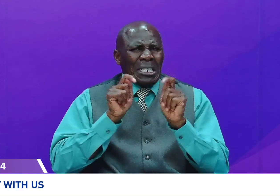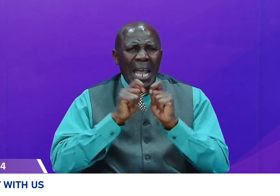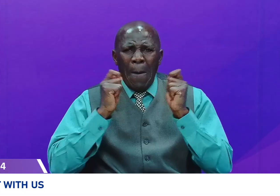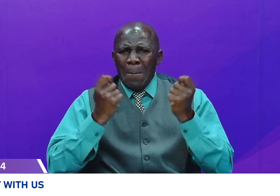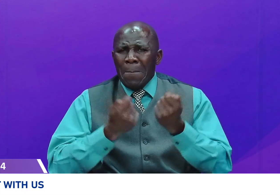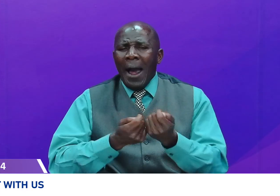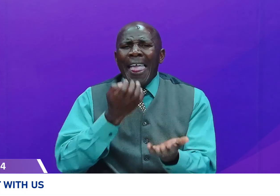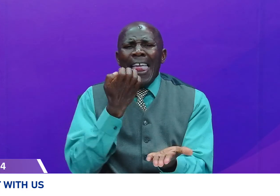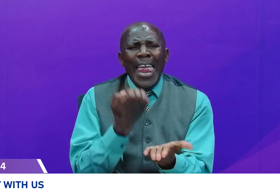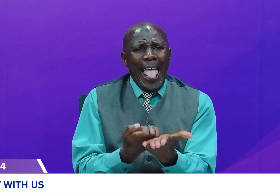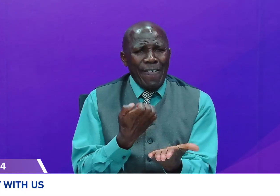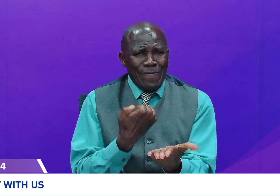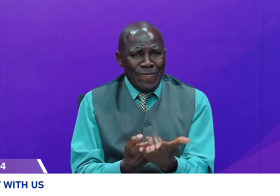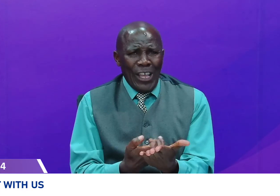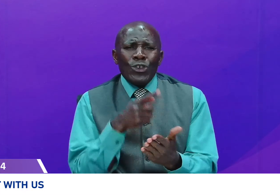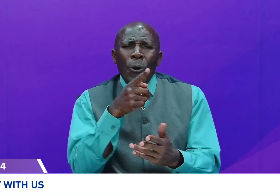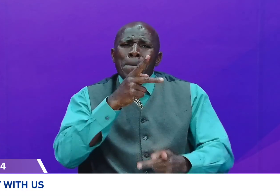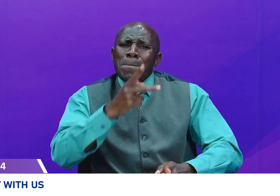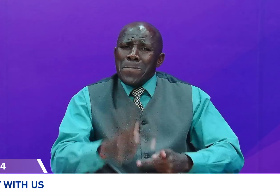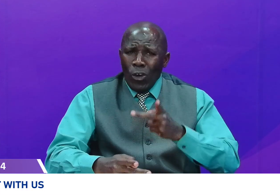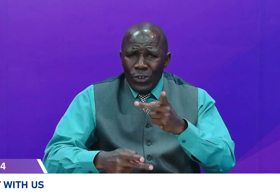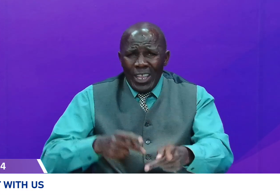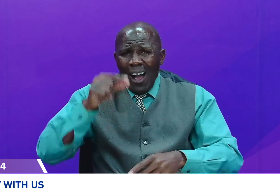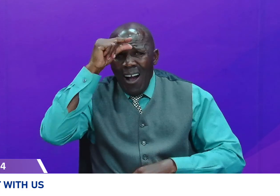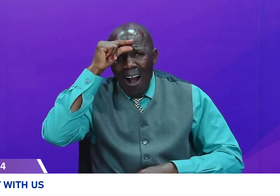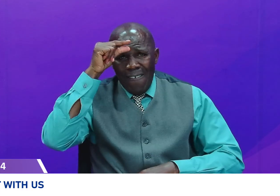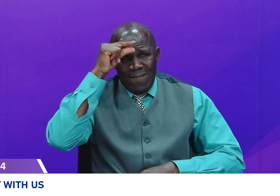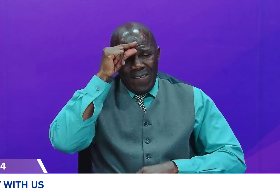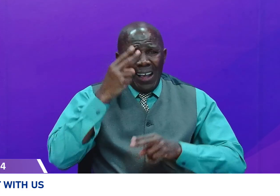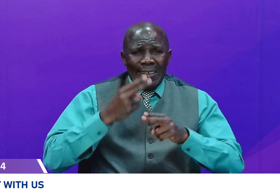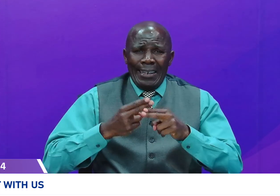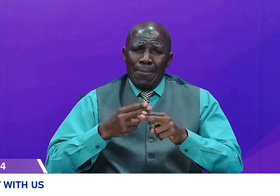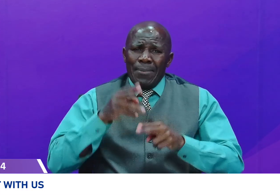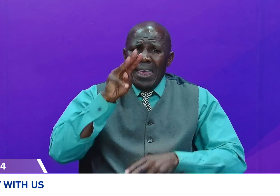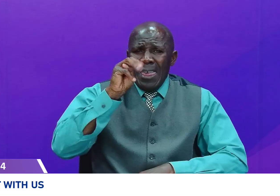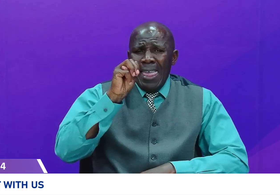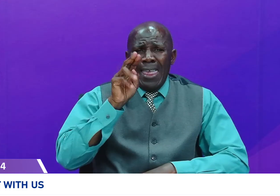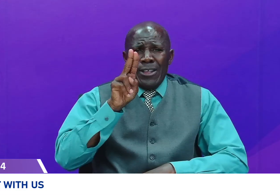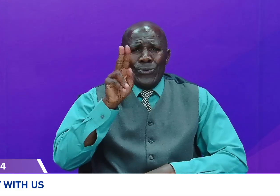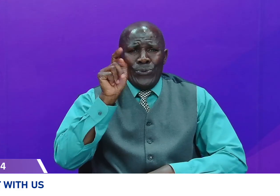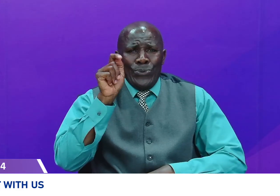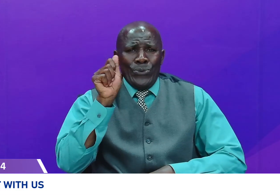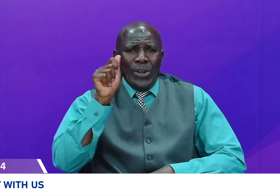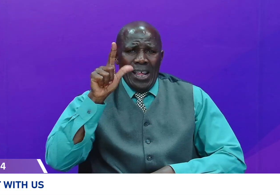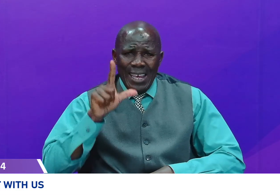to assist the Kericho County Assembly legal team in verifying the process of the